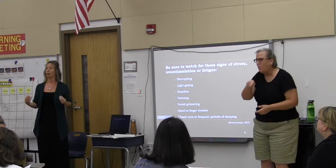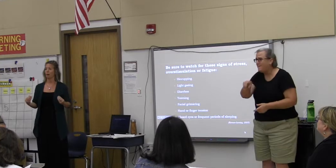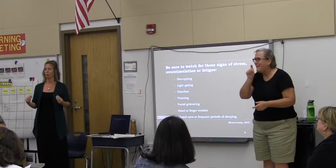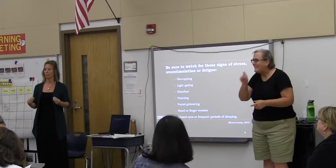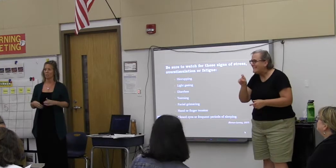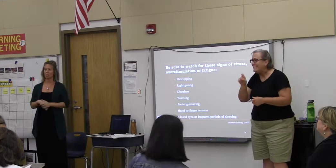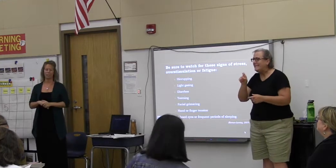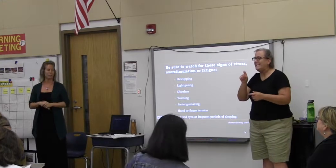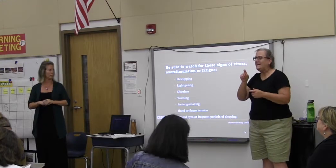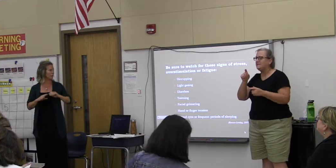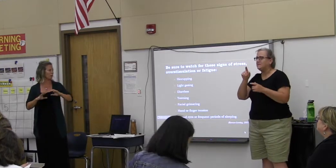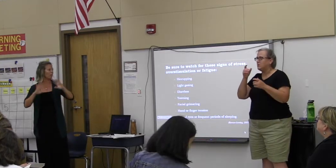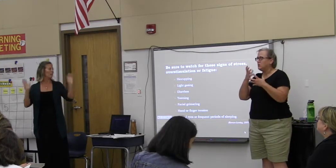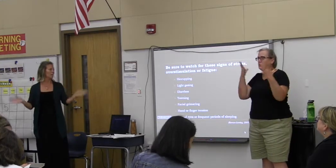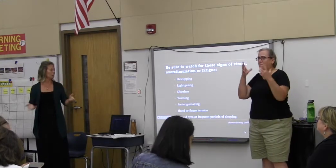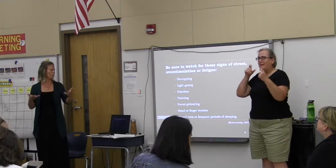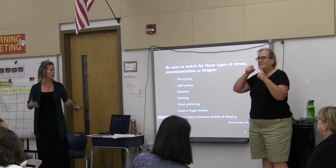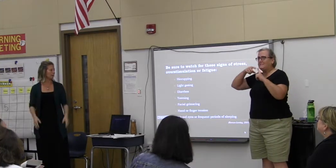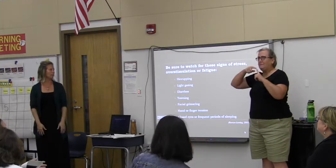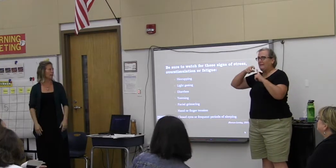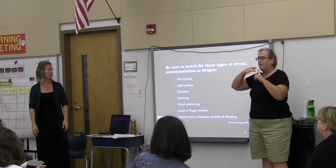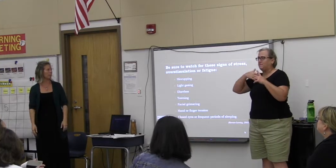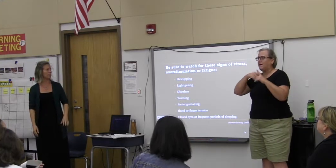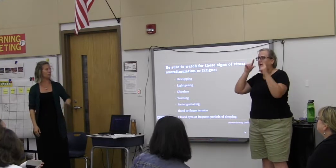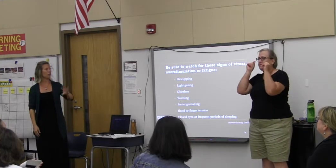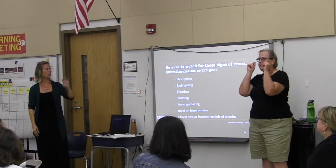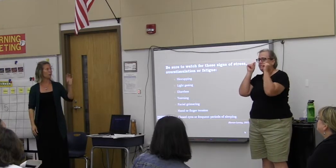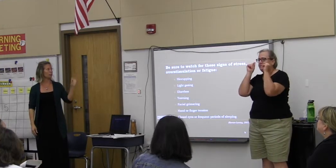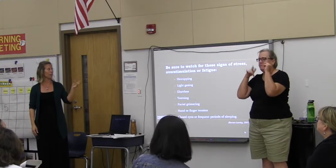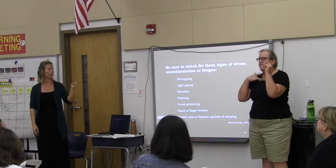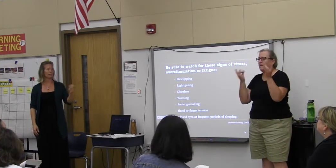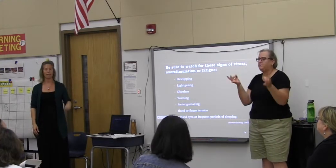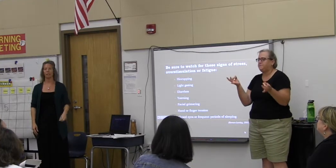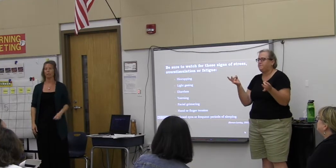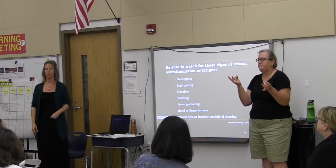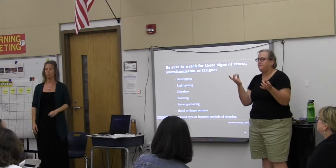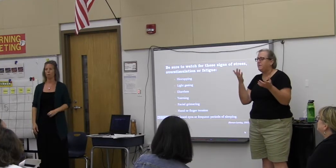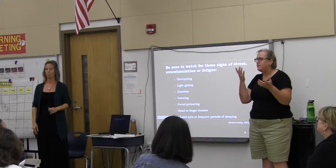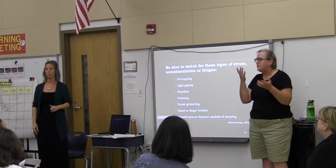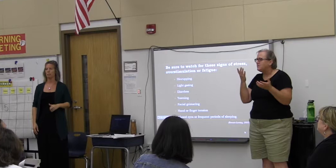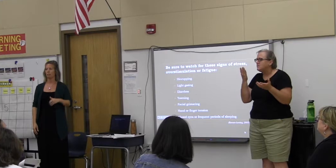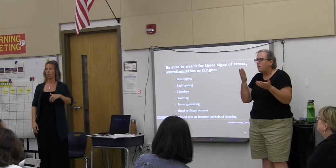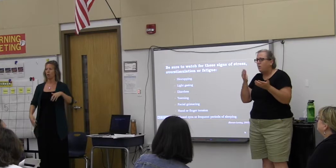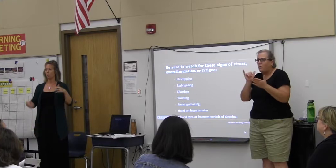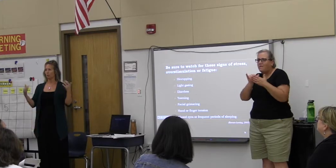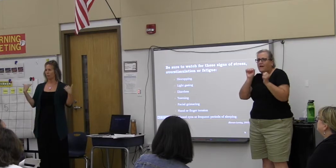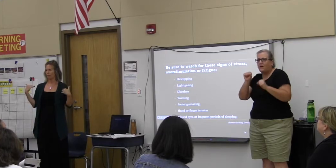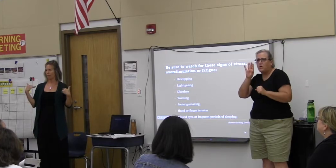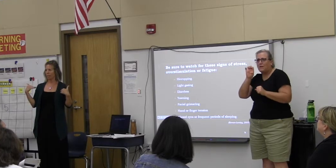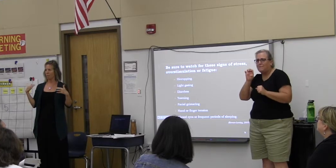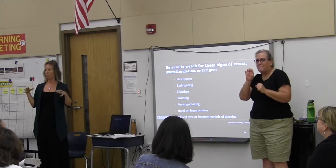because they are overstimulated. So just be mindful of that these are all signs that a kiddo might be